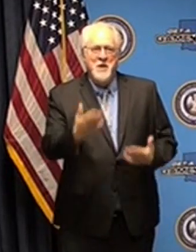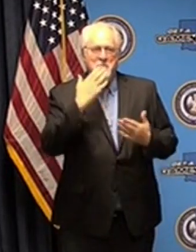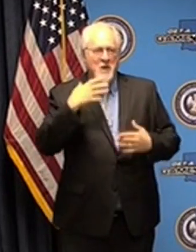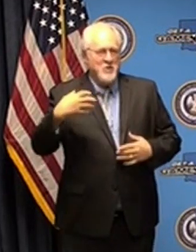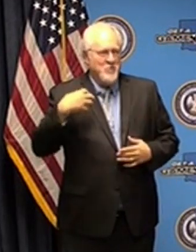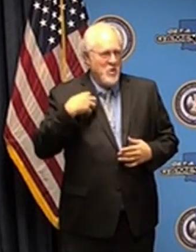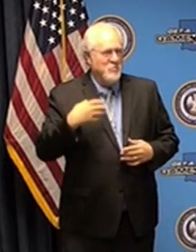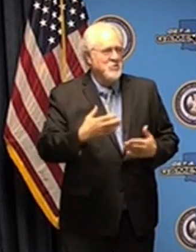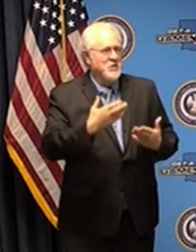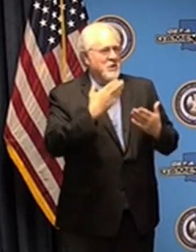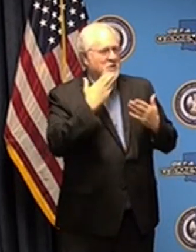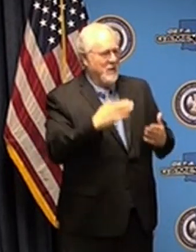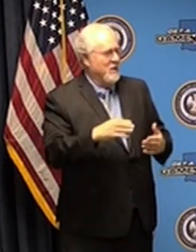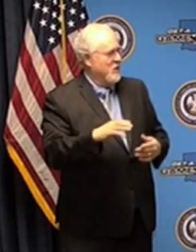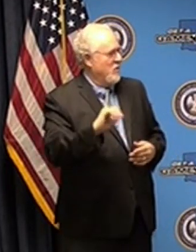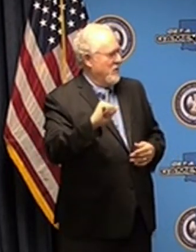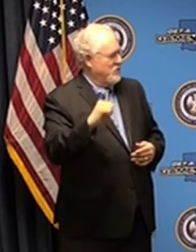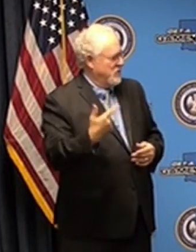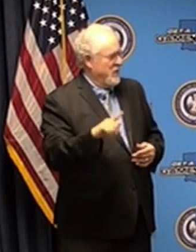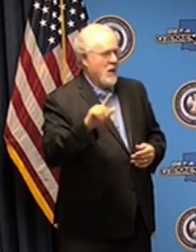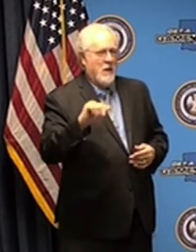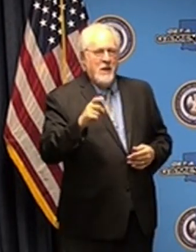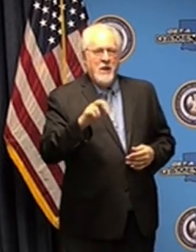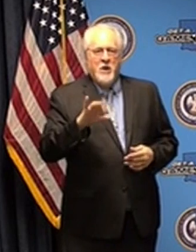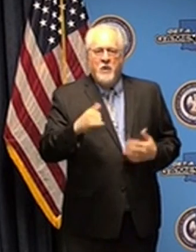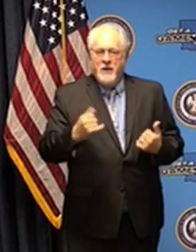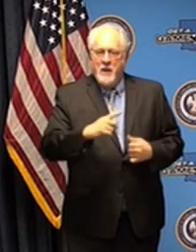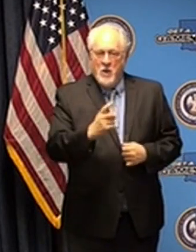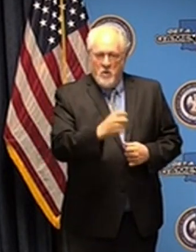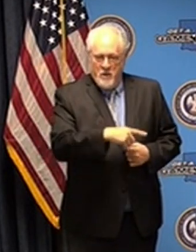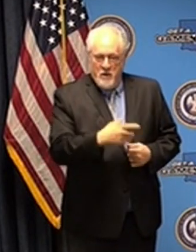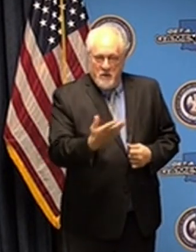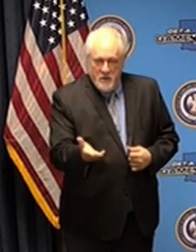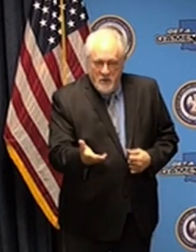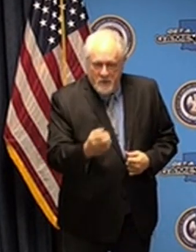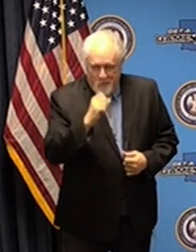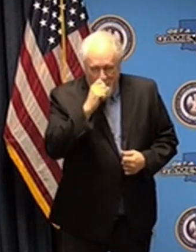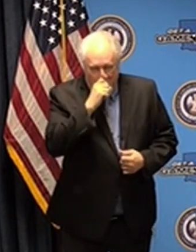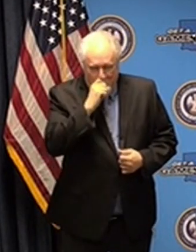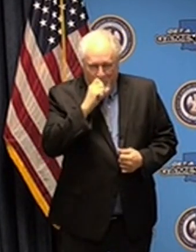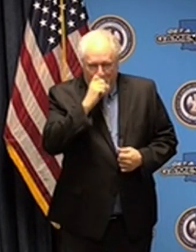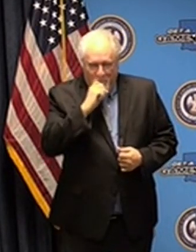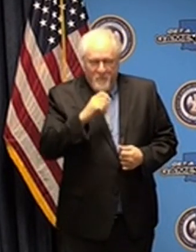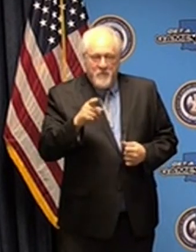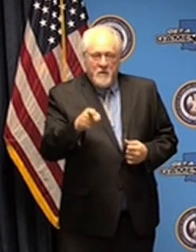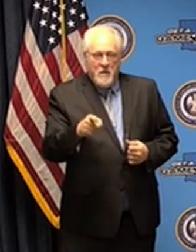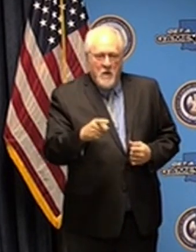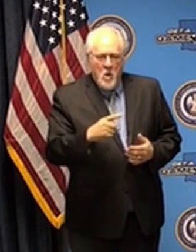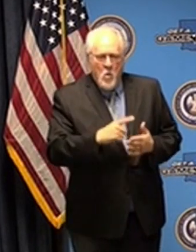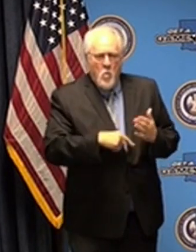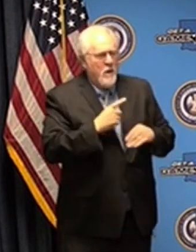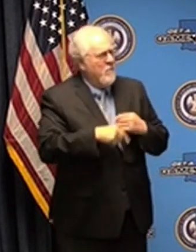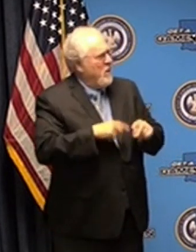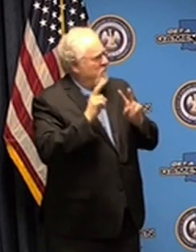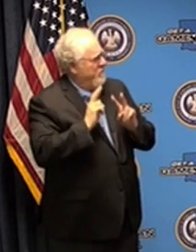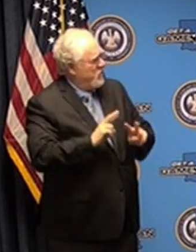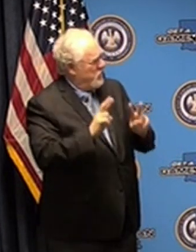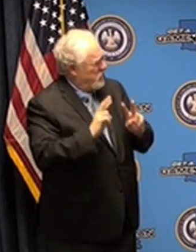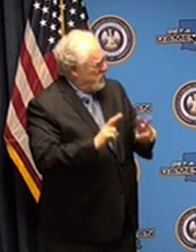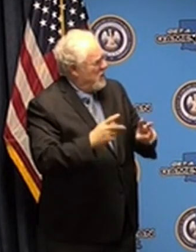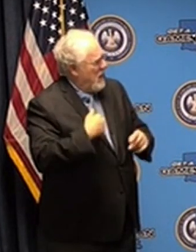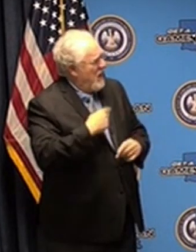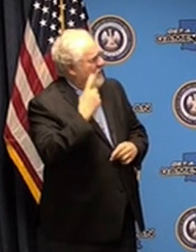Thank you, Coach, and thank you, Attorney General Jeff Landry. Now we'll take some questions. Yes, sir. Governor, what about